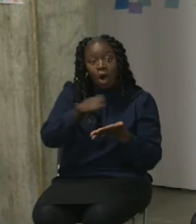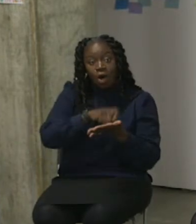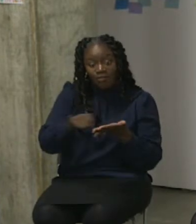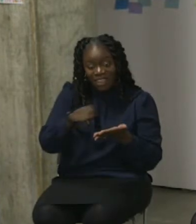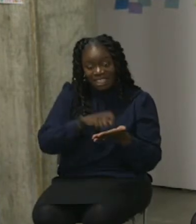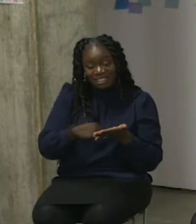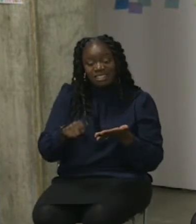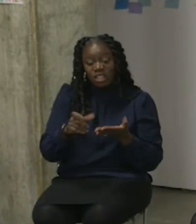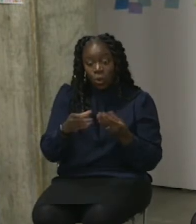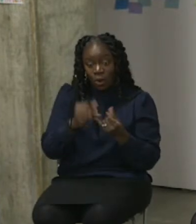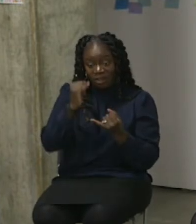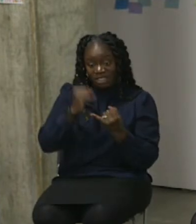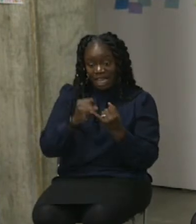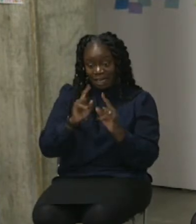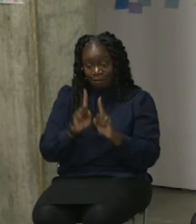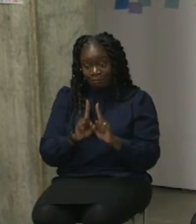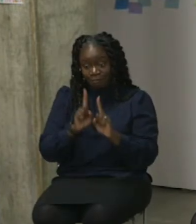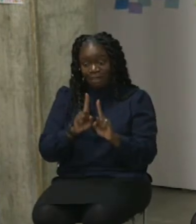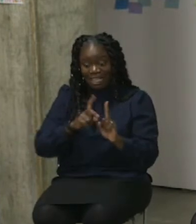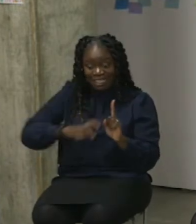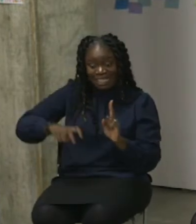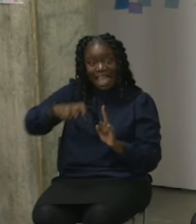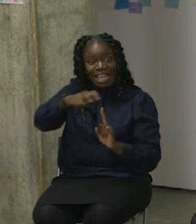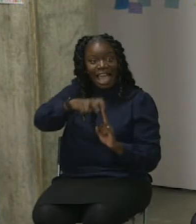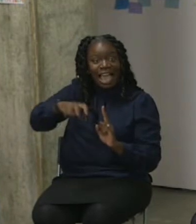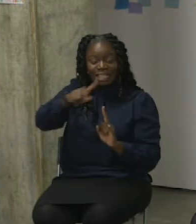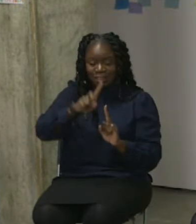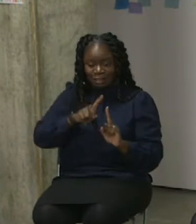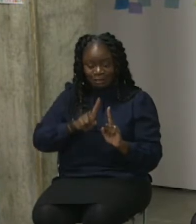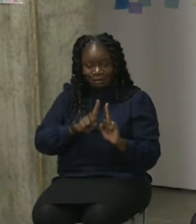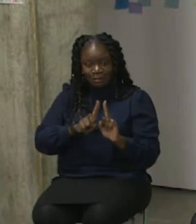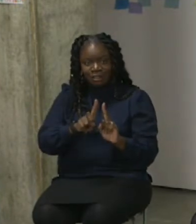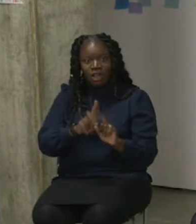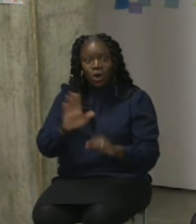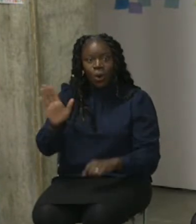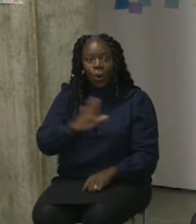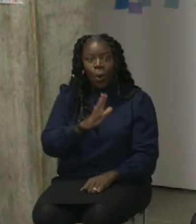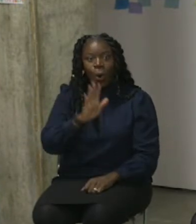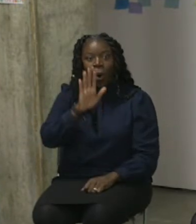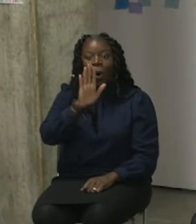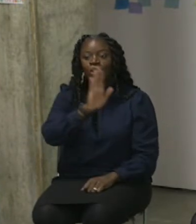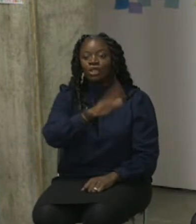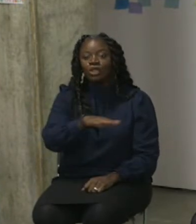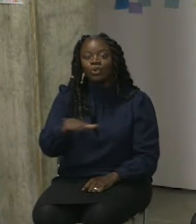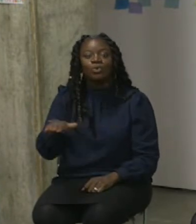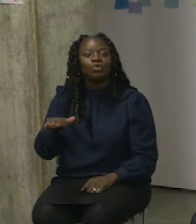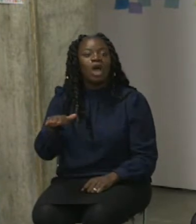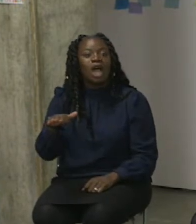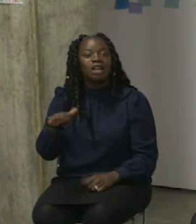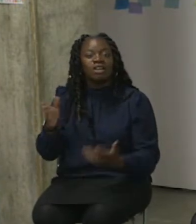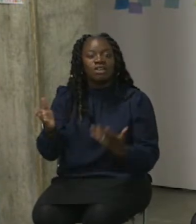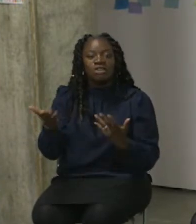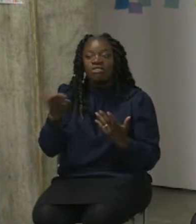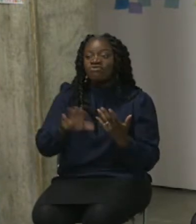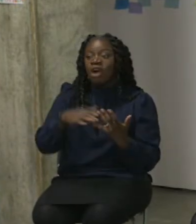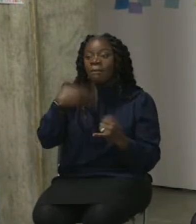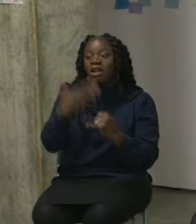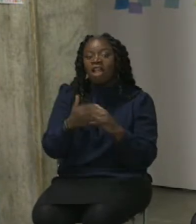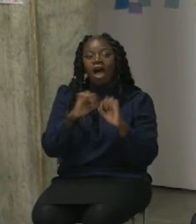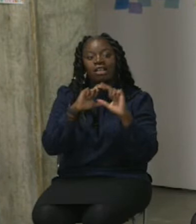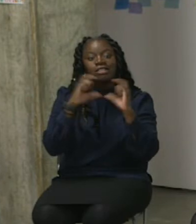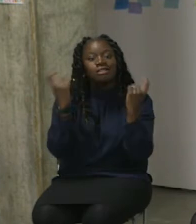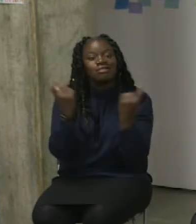sort of staircase. He said all the children were coming from the last